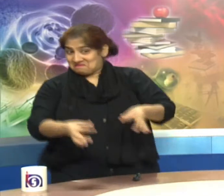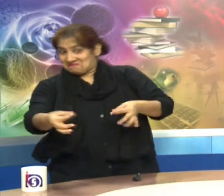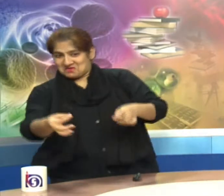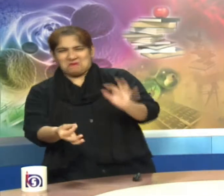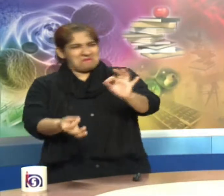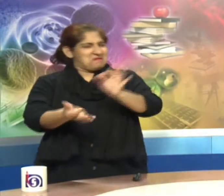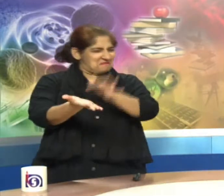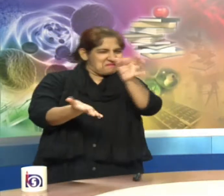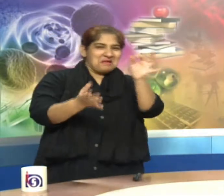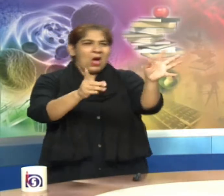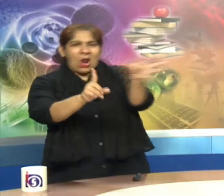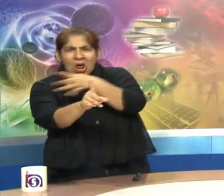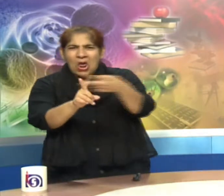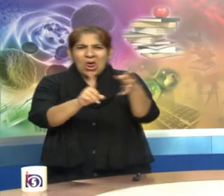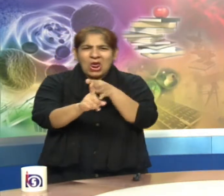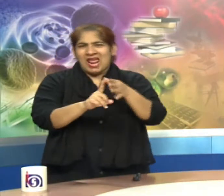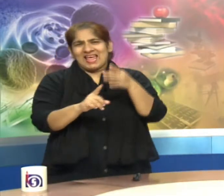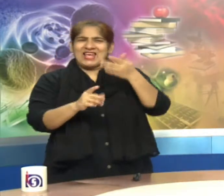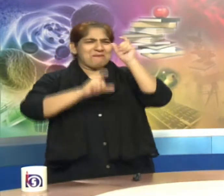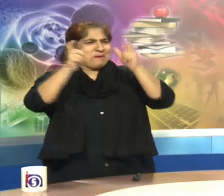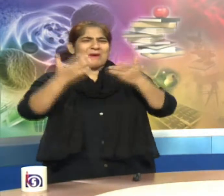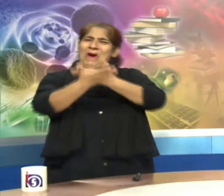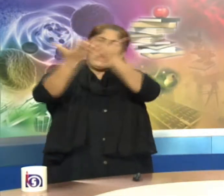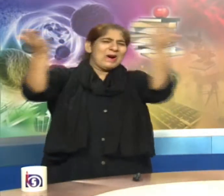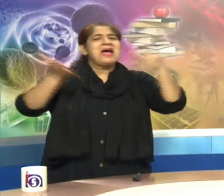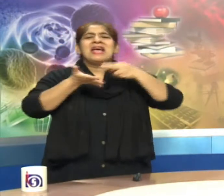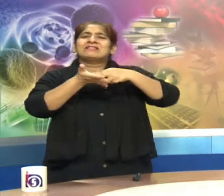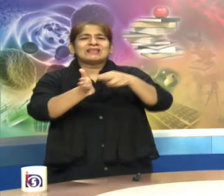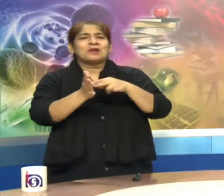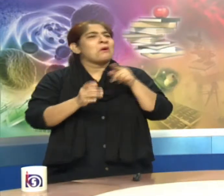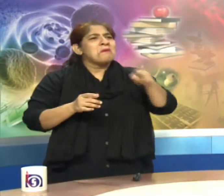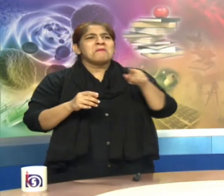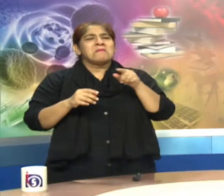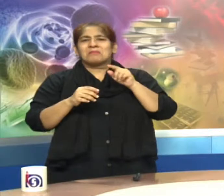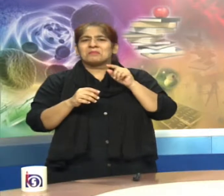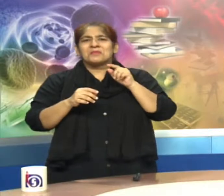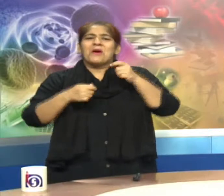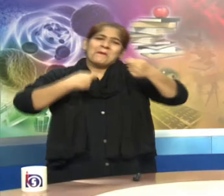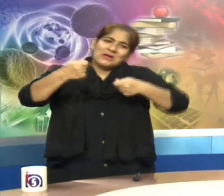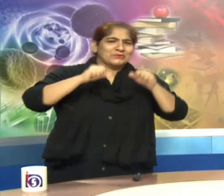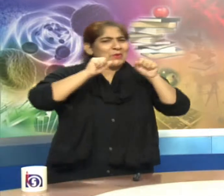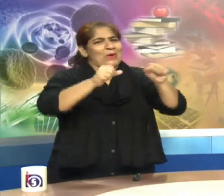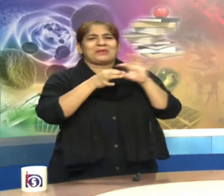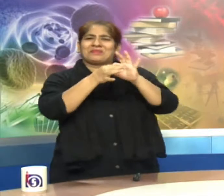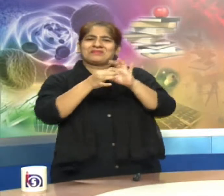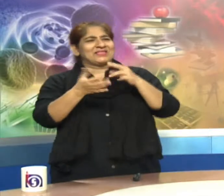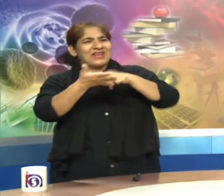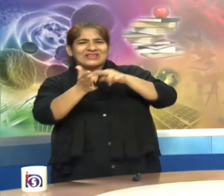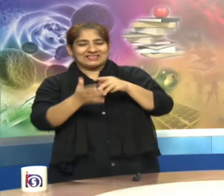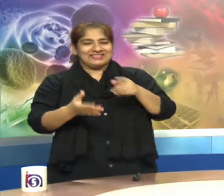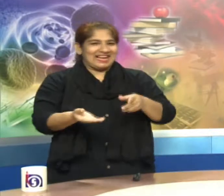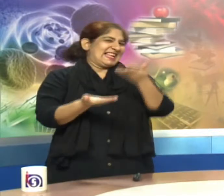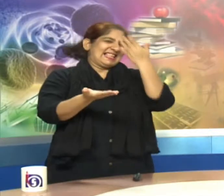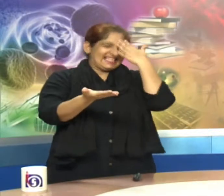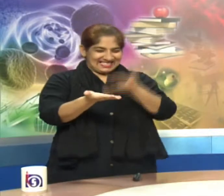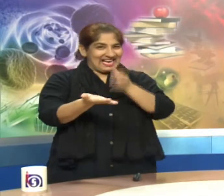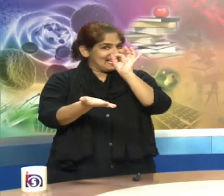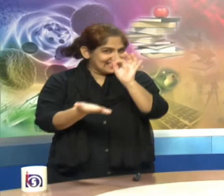product and explain them that it is a good thing, so the customer agrees and buy